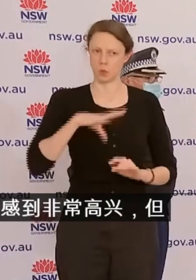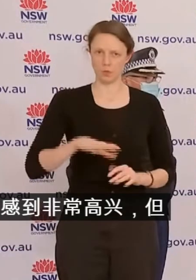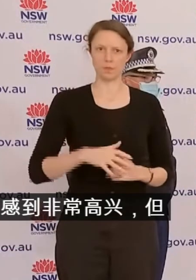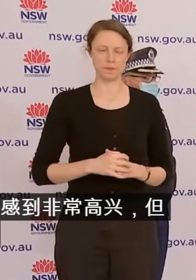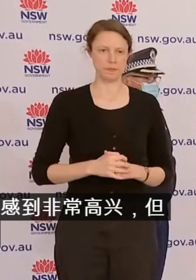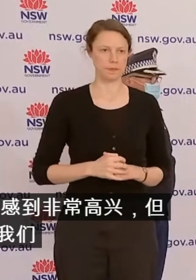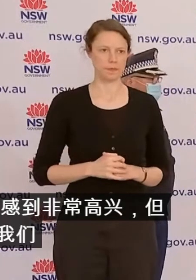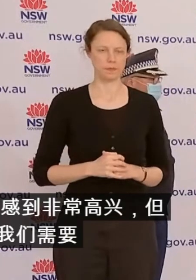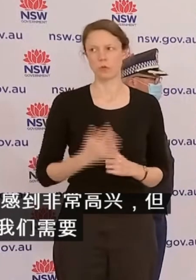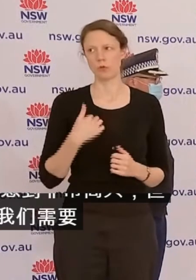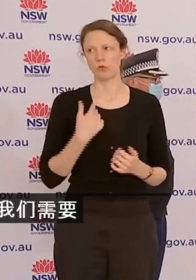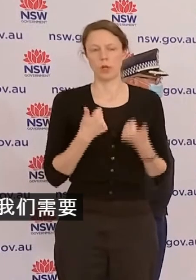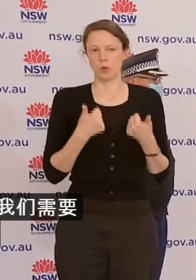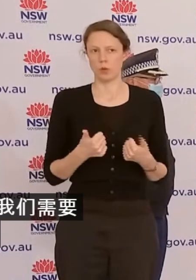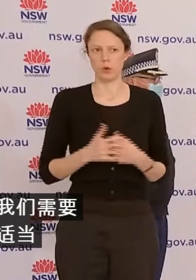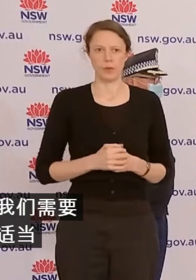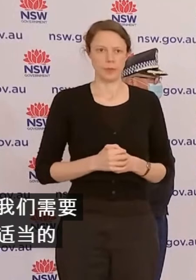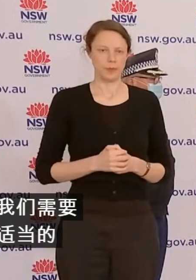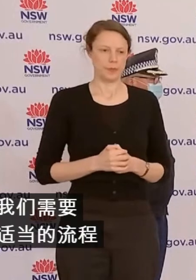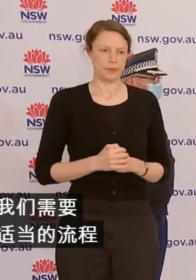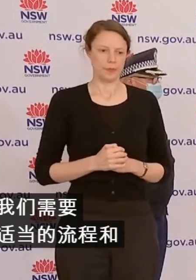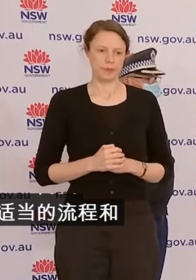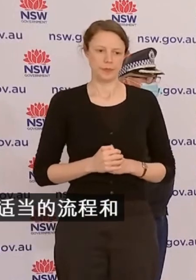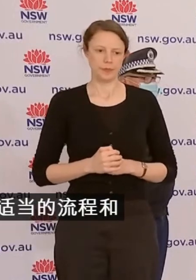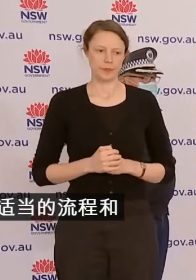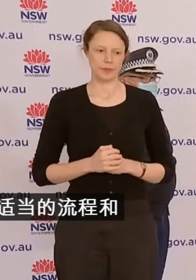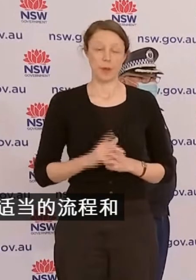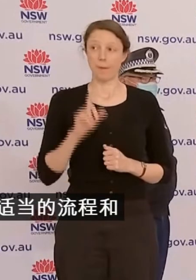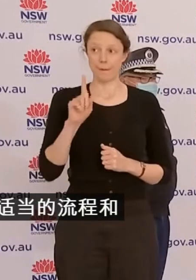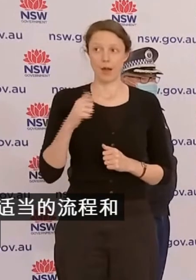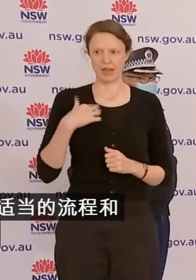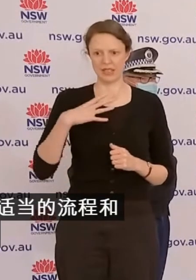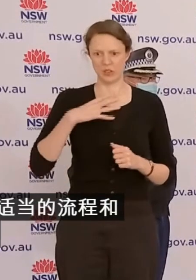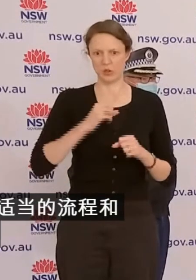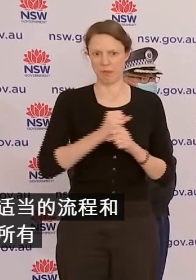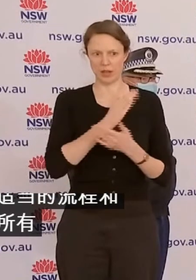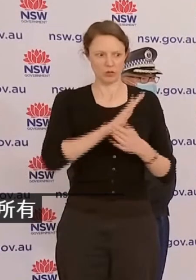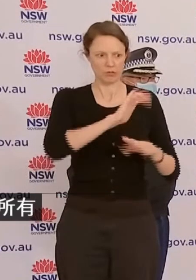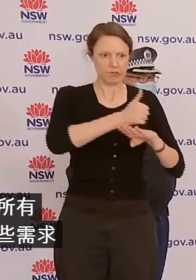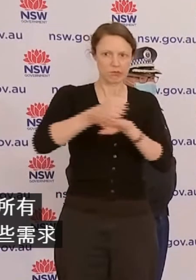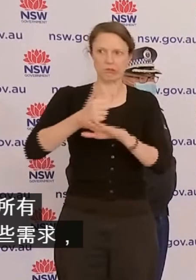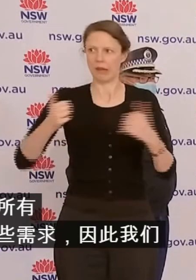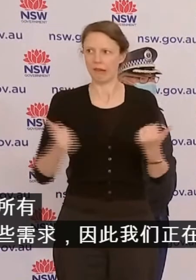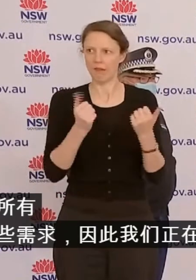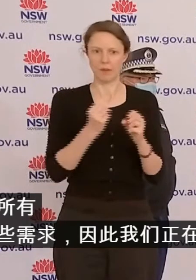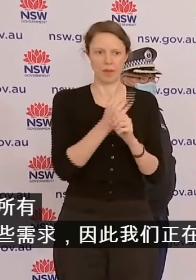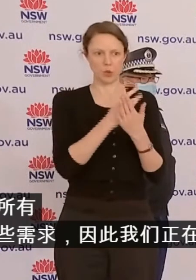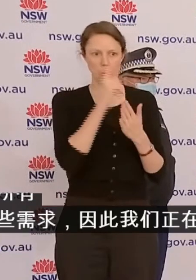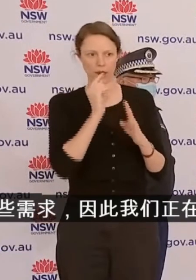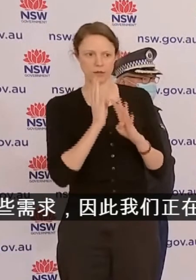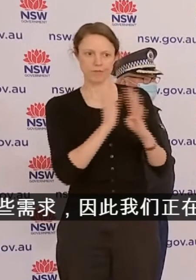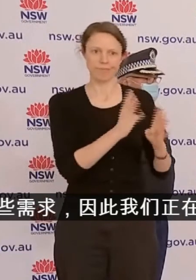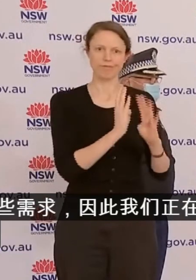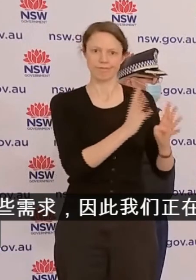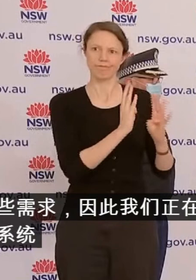I also appreciate that we need to make sure that we have the processes and systems in place to accommodate all those people and those needs. So we're